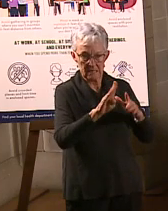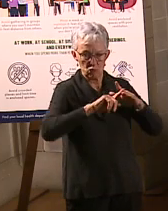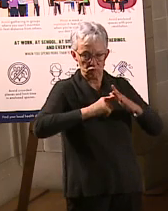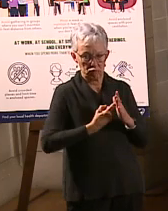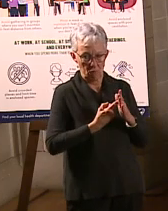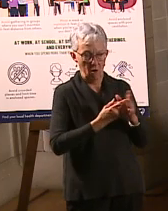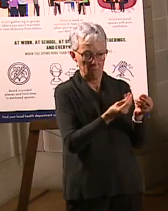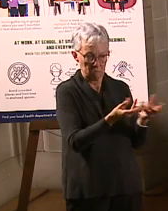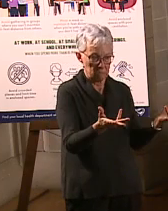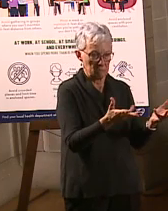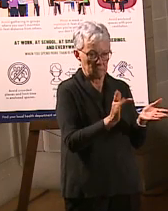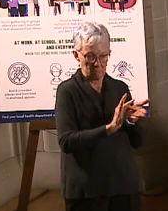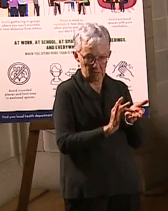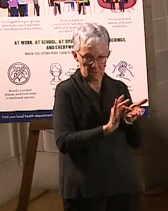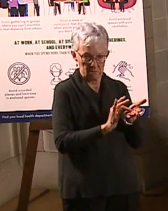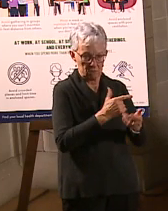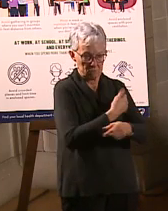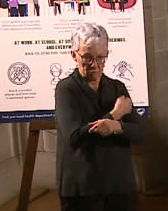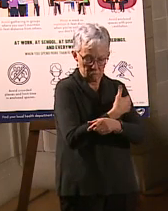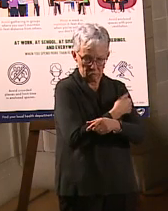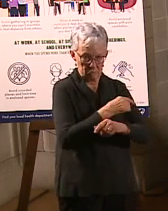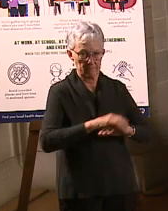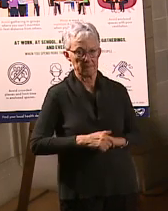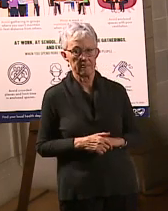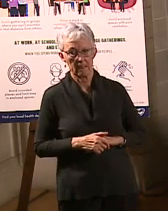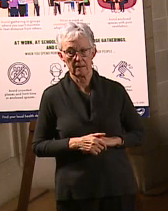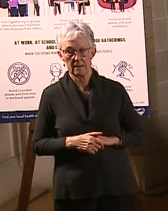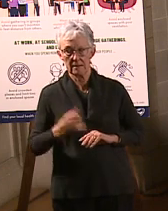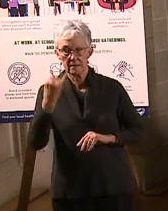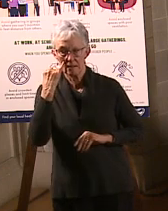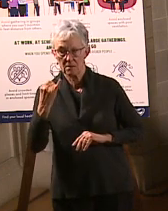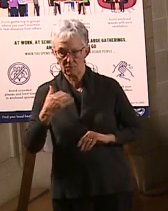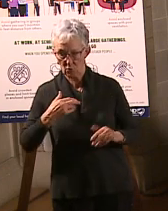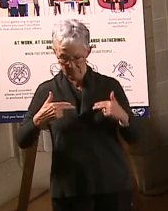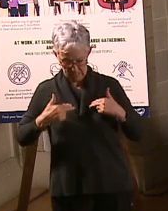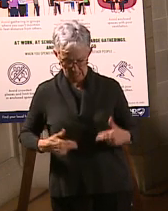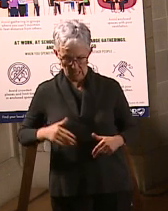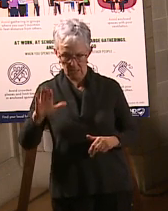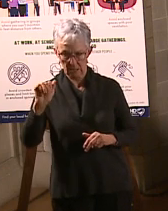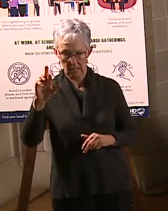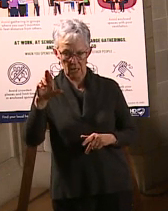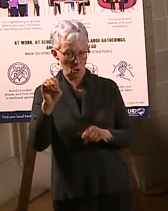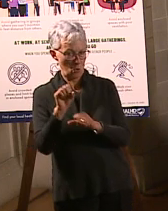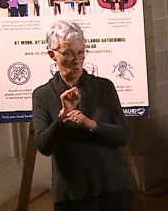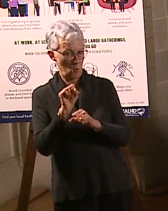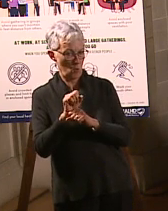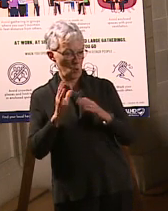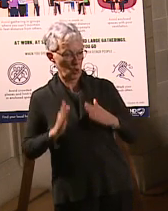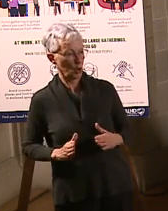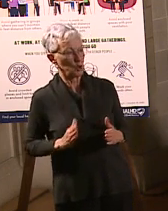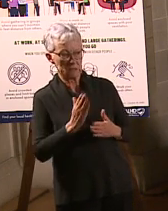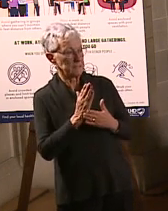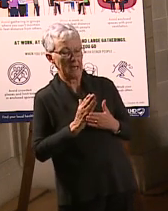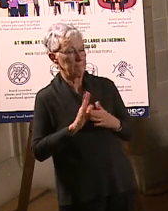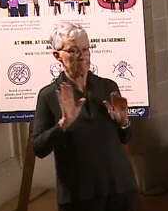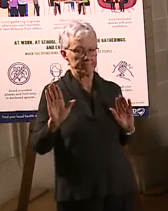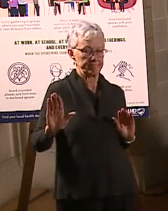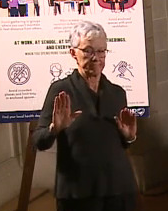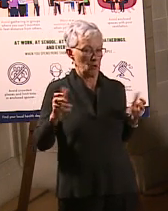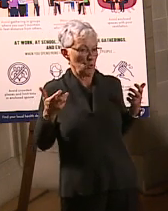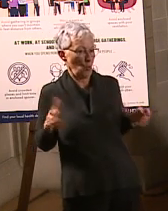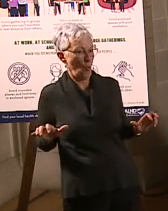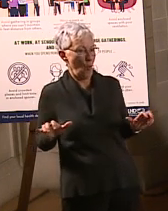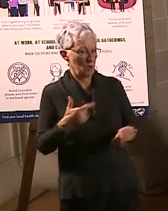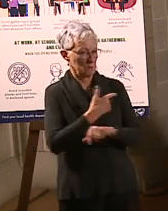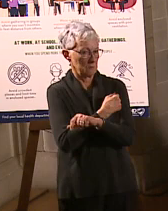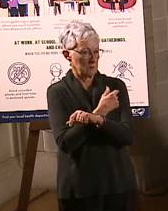healthcare workers that are taking up the vaccine at a lower rate in a health district, they'll move on to the